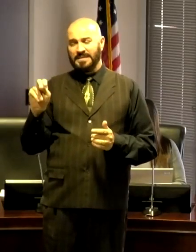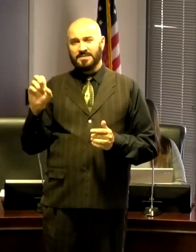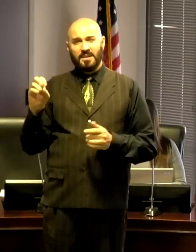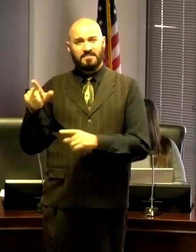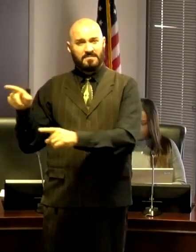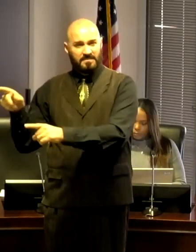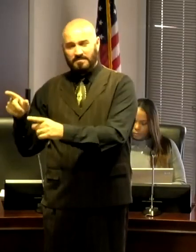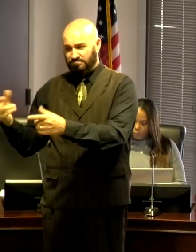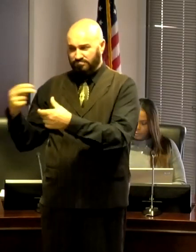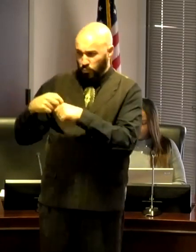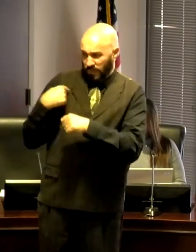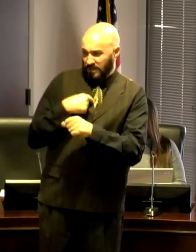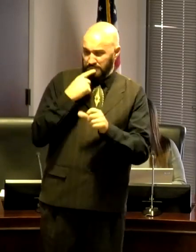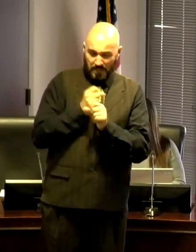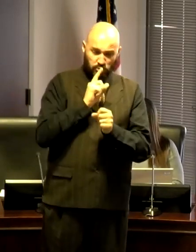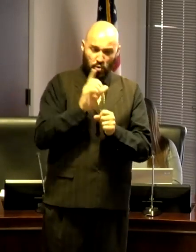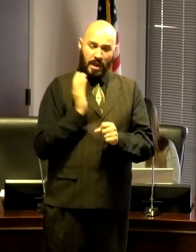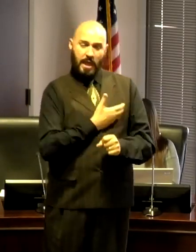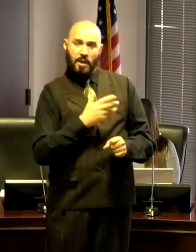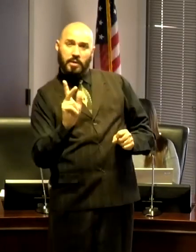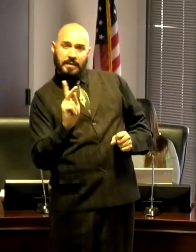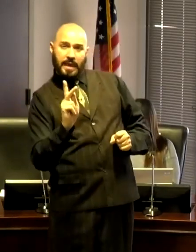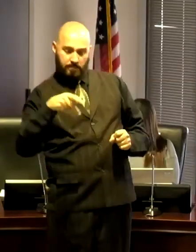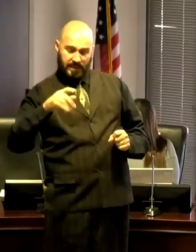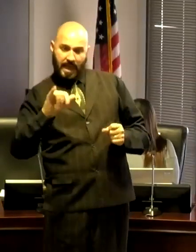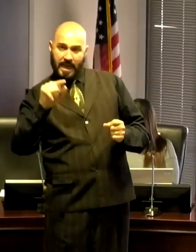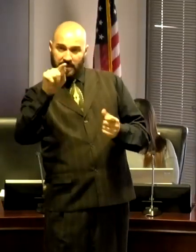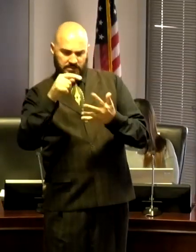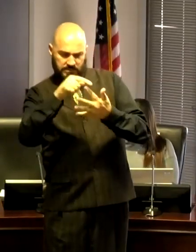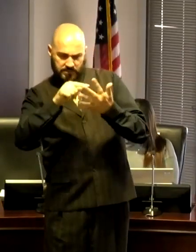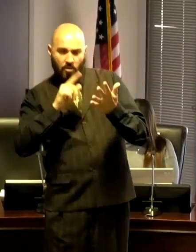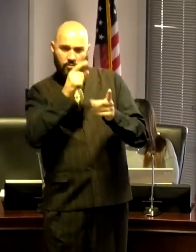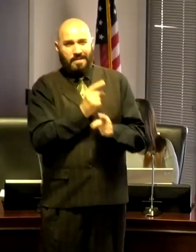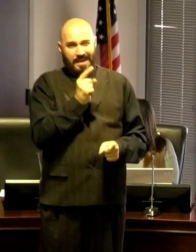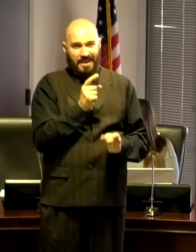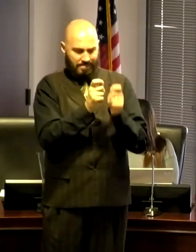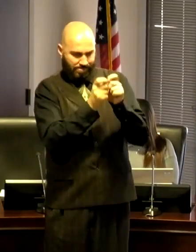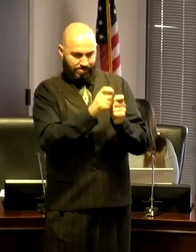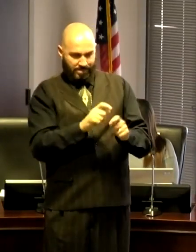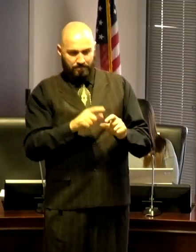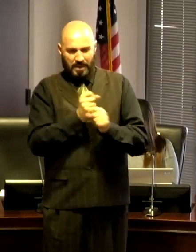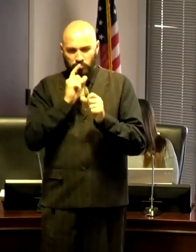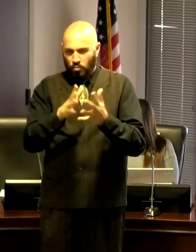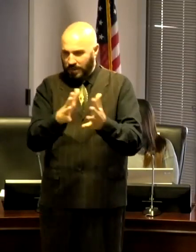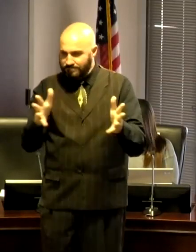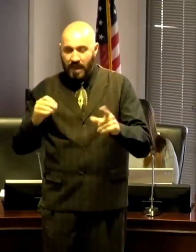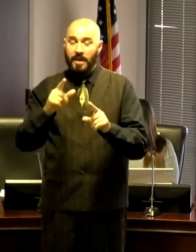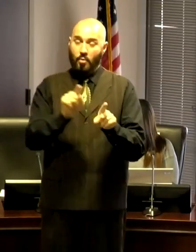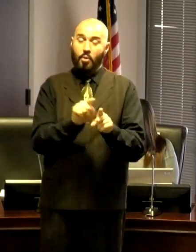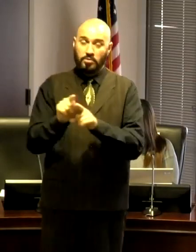the right KPIs to focus on moving the needle in a couple of specific ways, and then creating really an overall cadence of